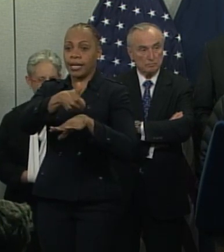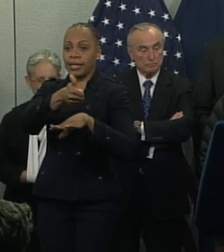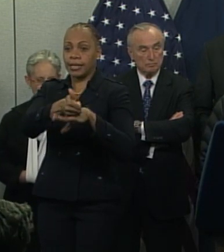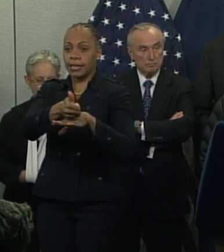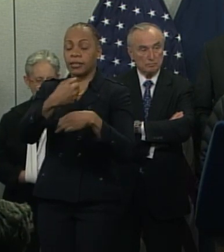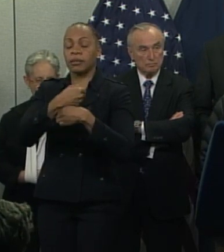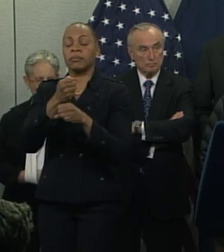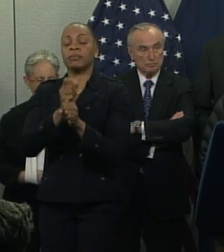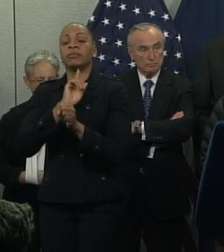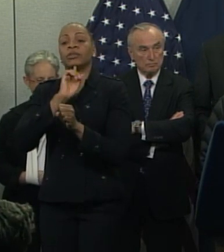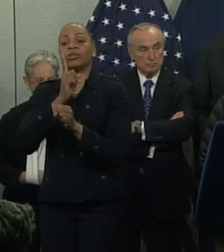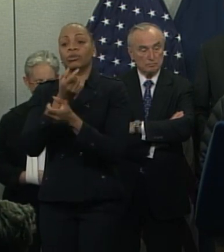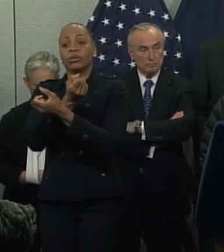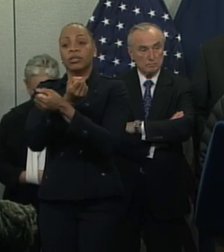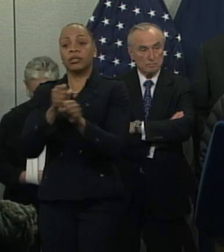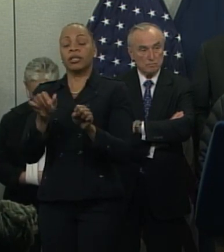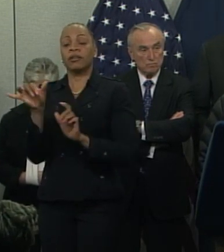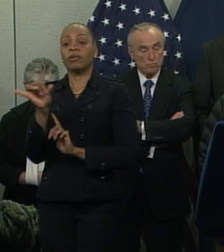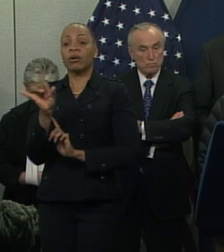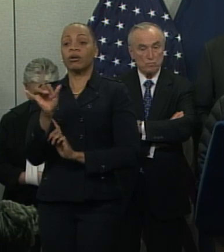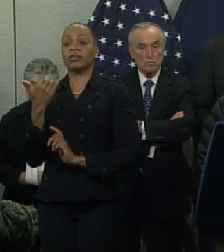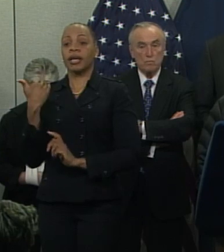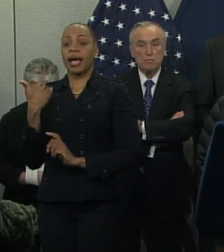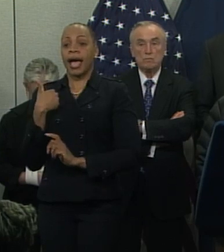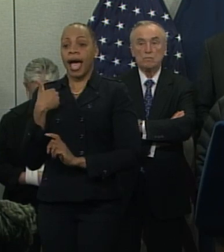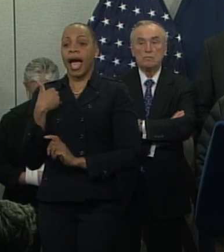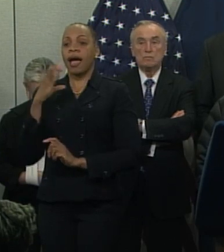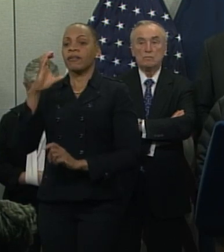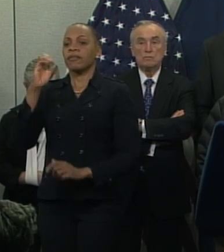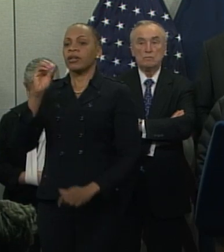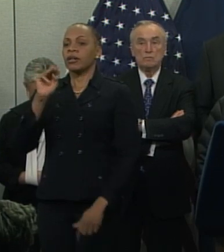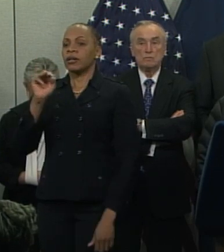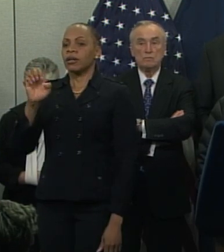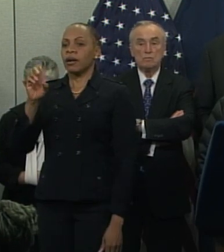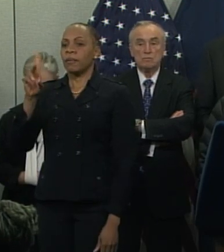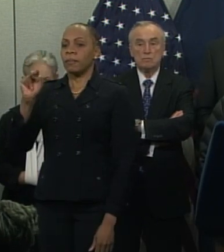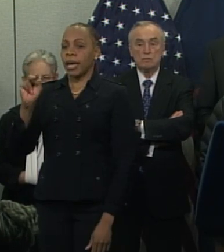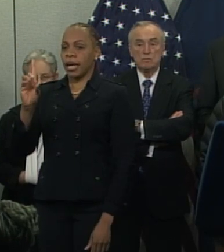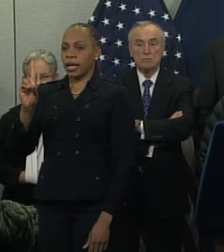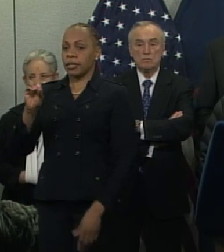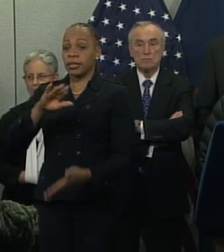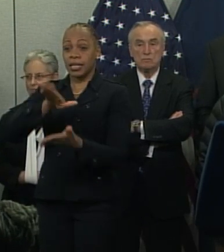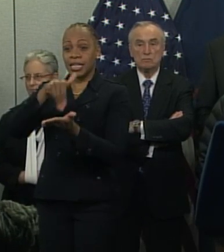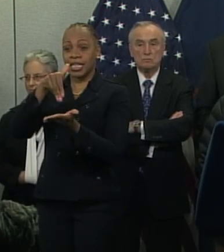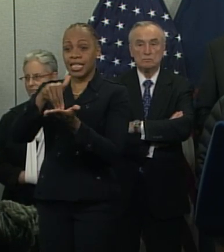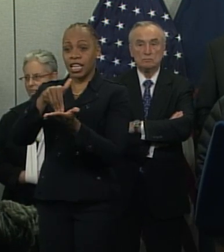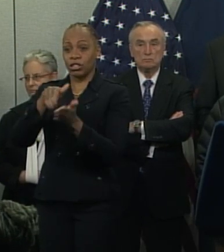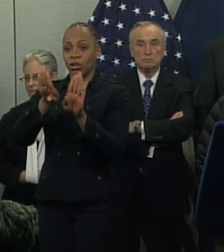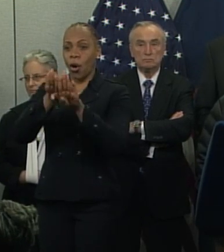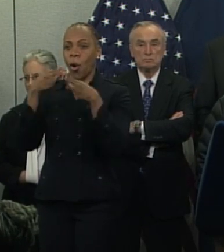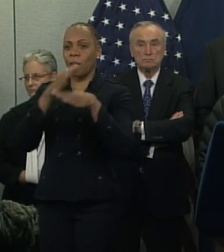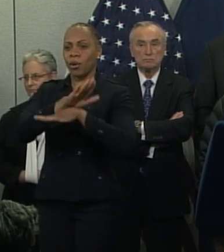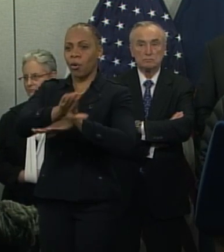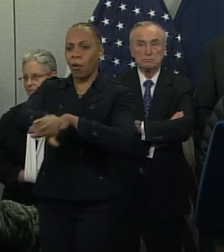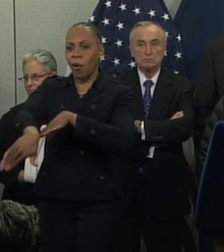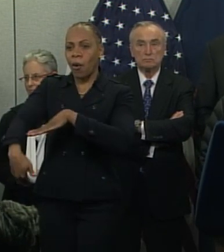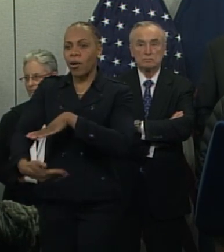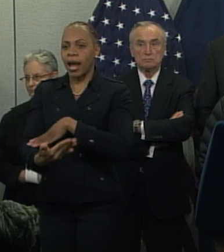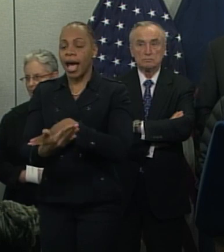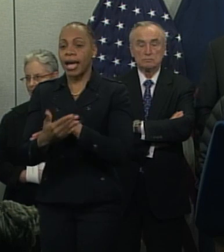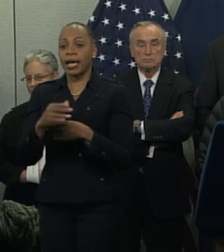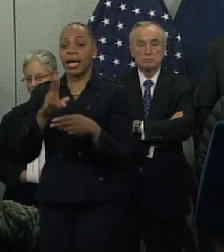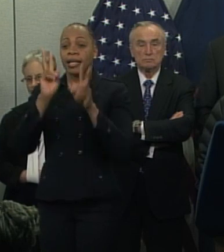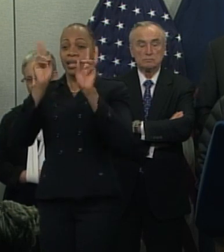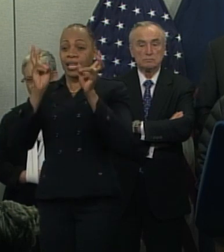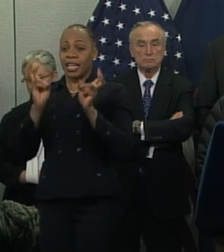are safe. We will have our command center open all night, and we will stay very close to all the issues that we see